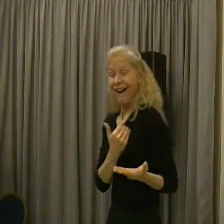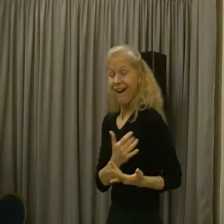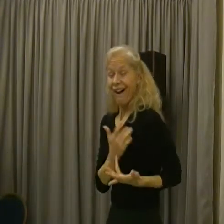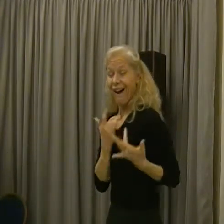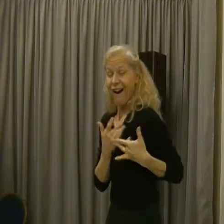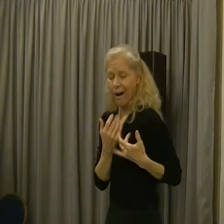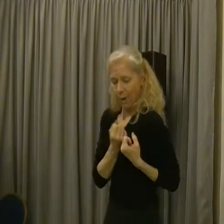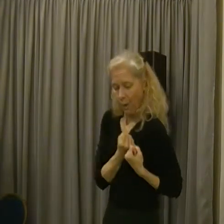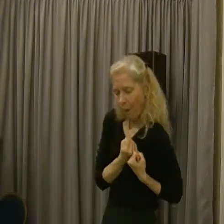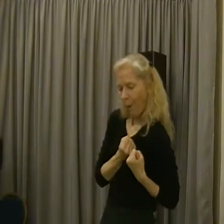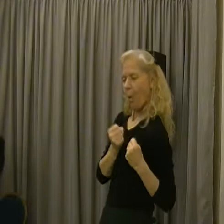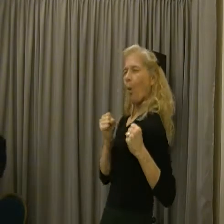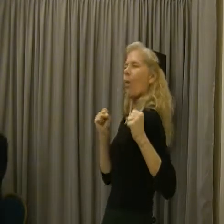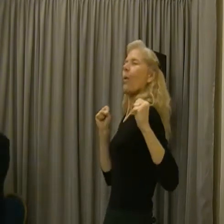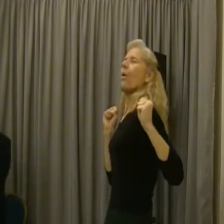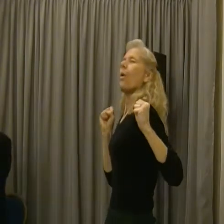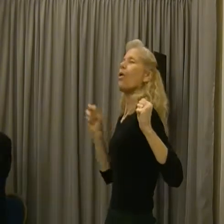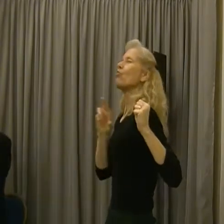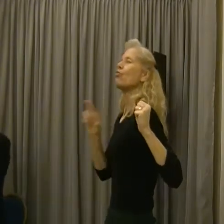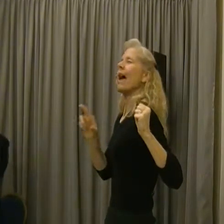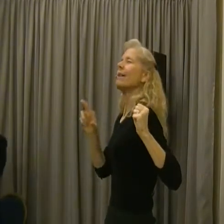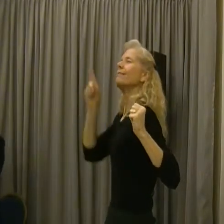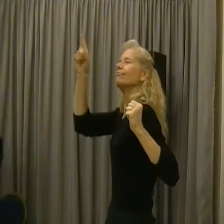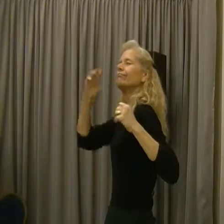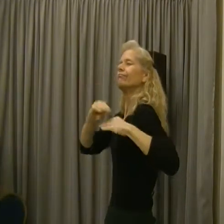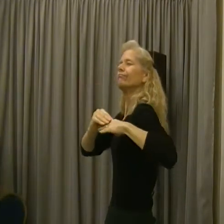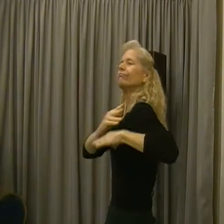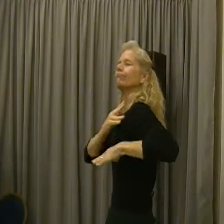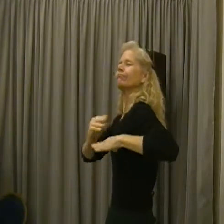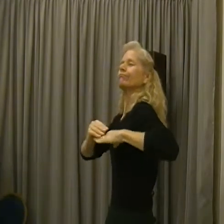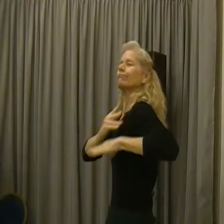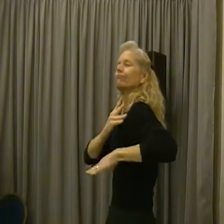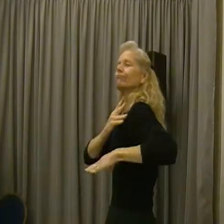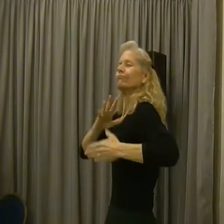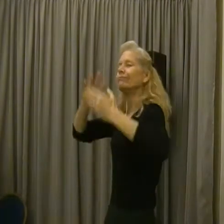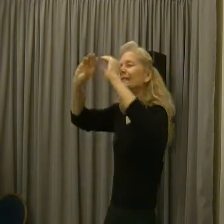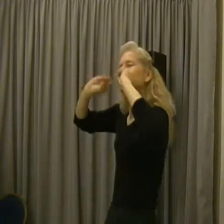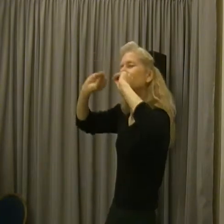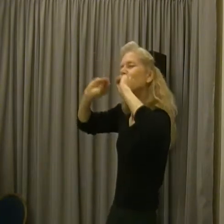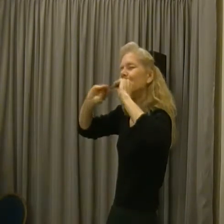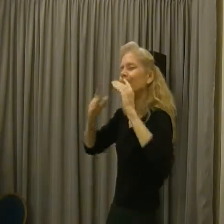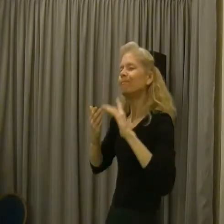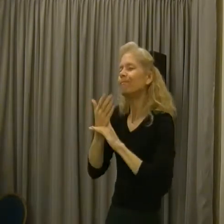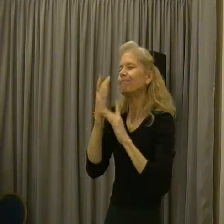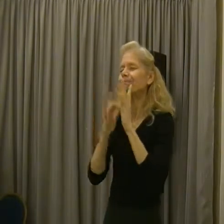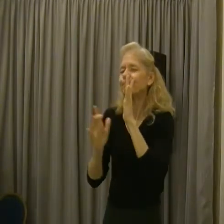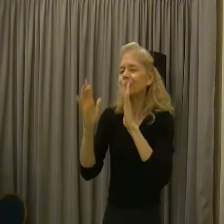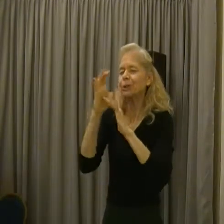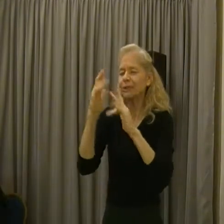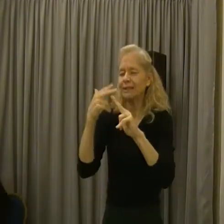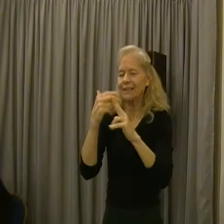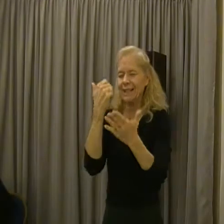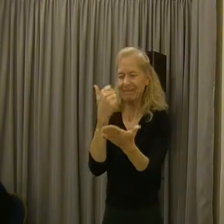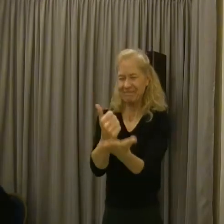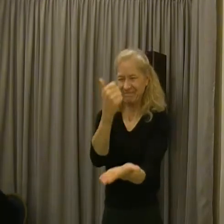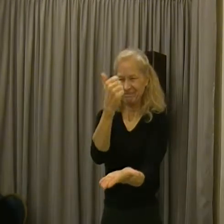glorifying you in all that we do. And we ask this for your son's sake. Amen. You may be seated. And we'll turn over to hymn